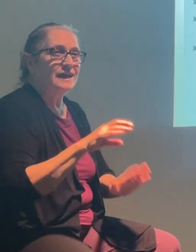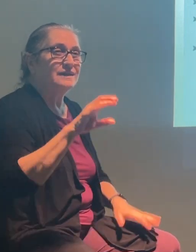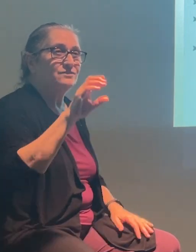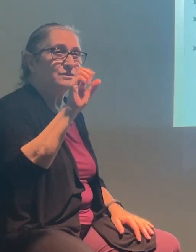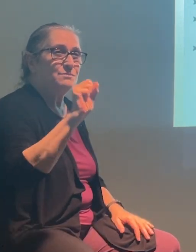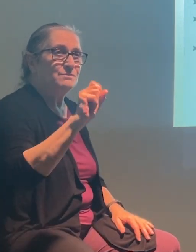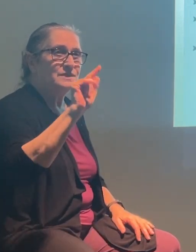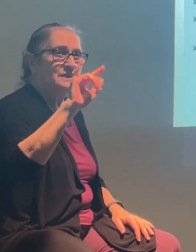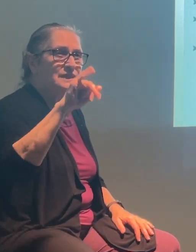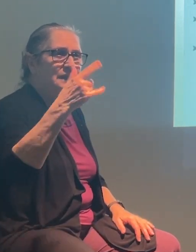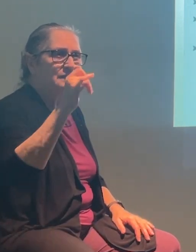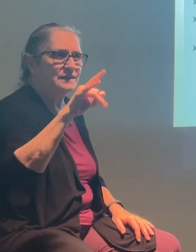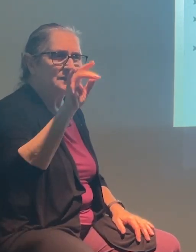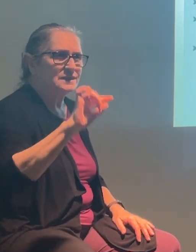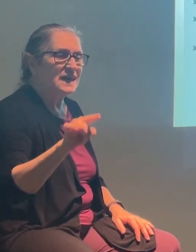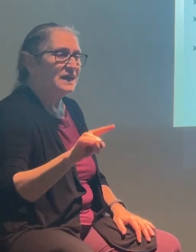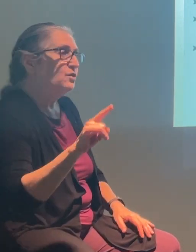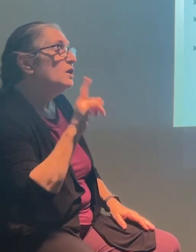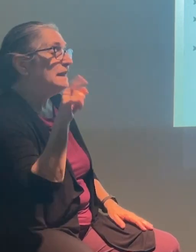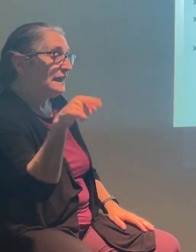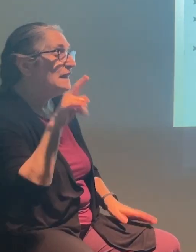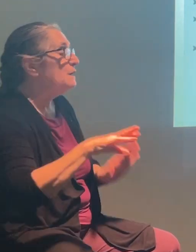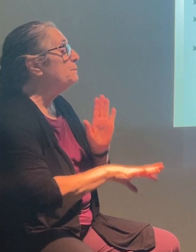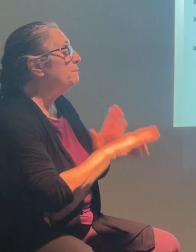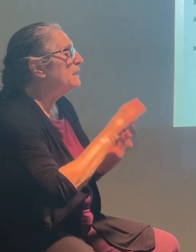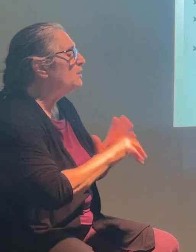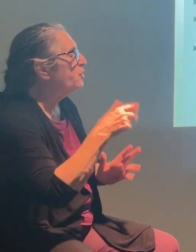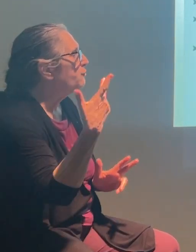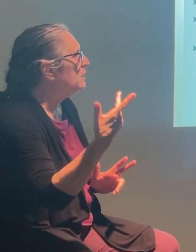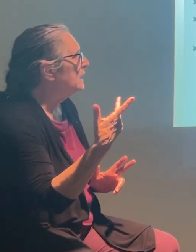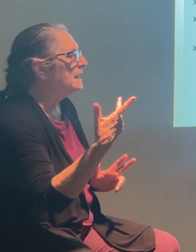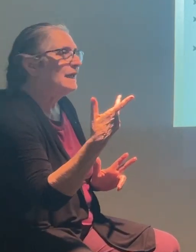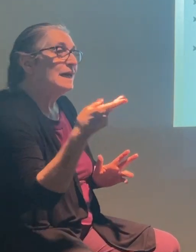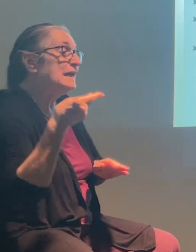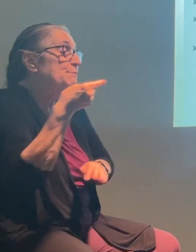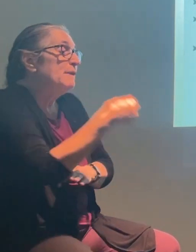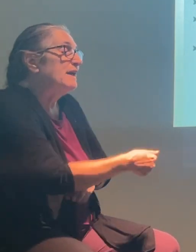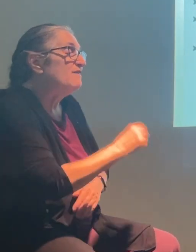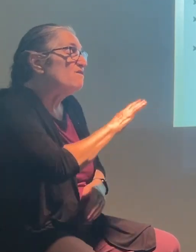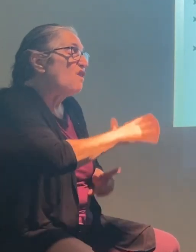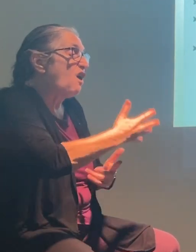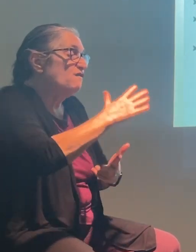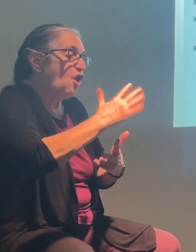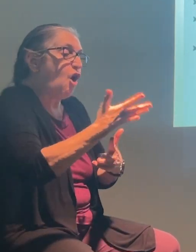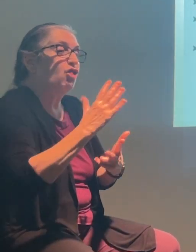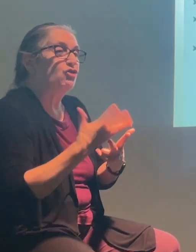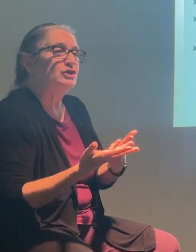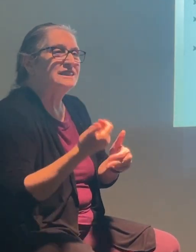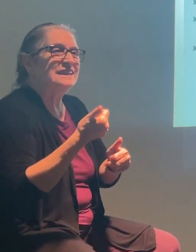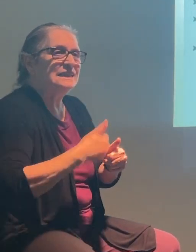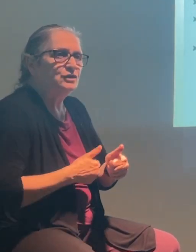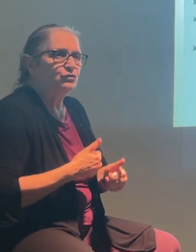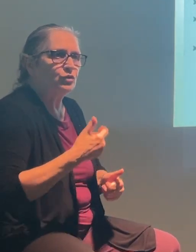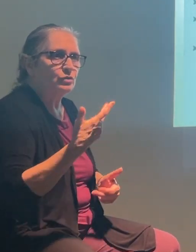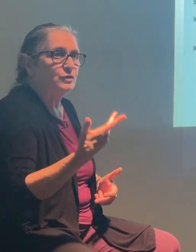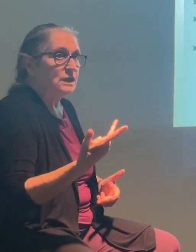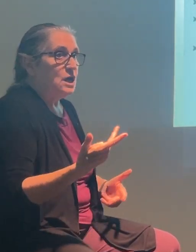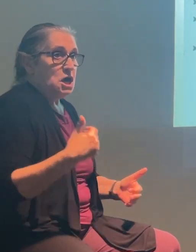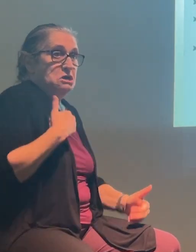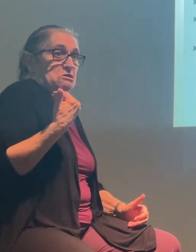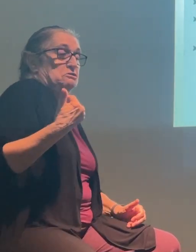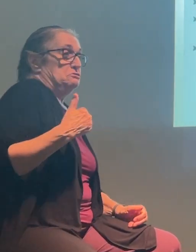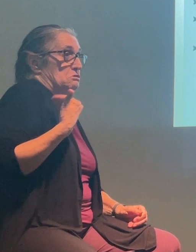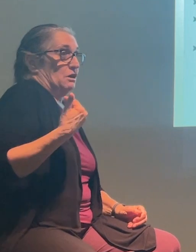three, one self-portrait and two landscapes, and paid $5 each for the photograph. So the young Steichen